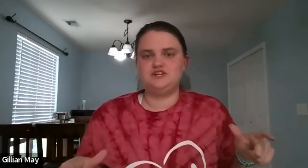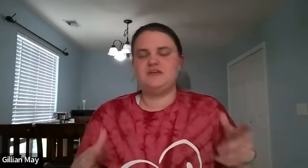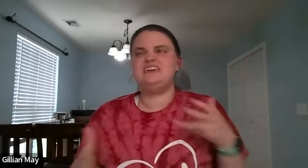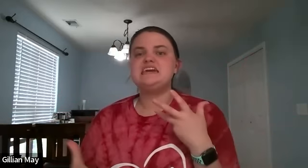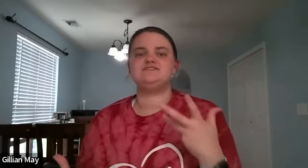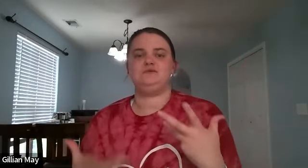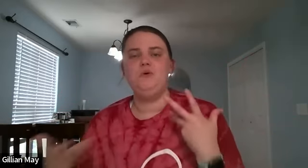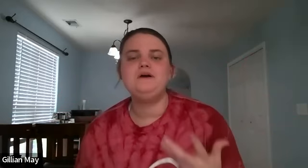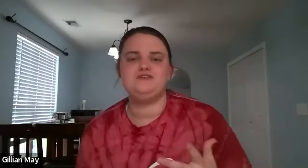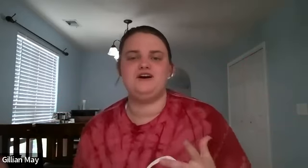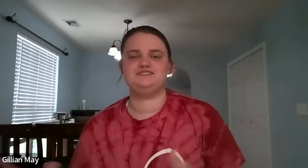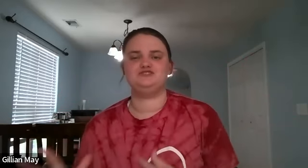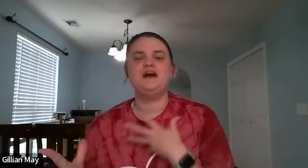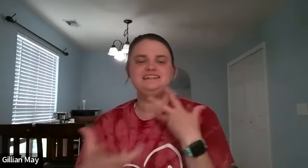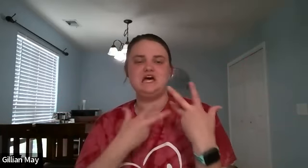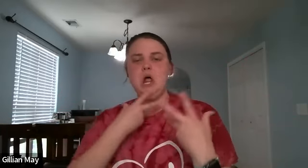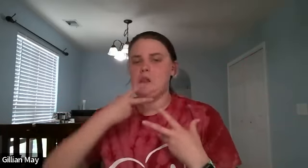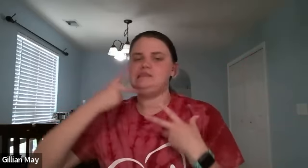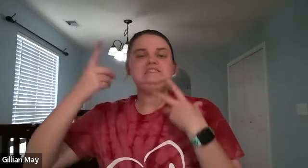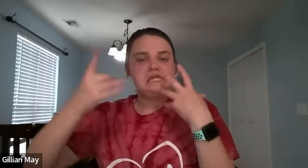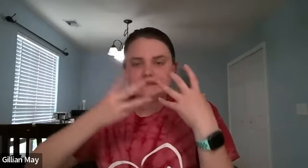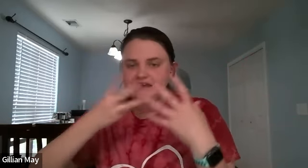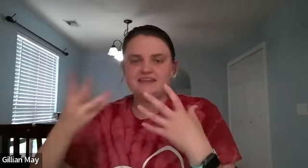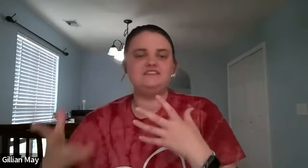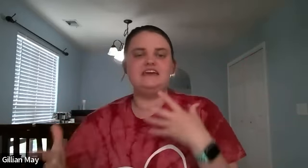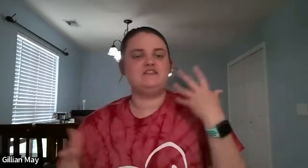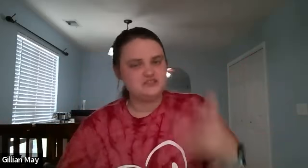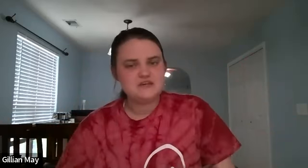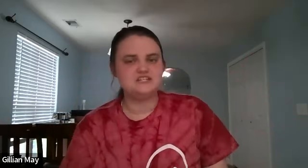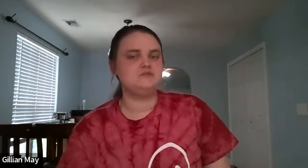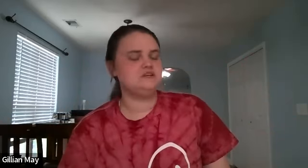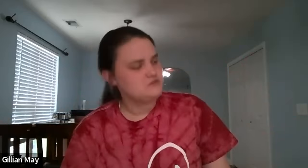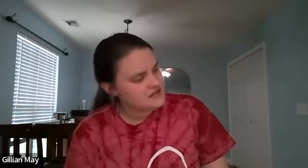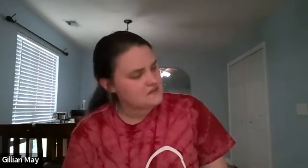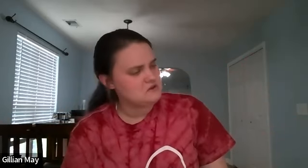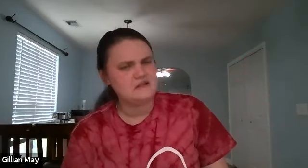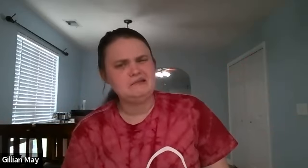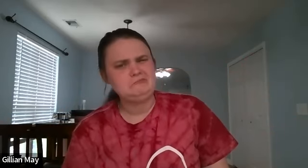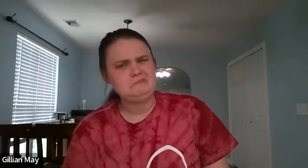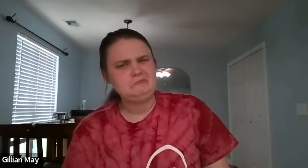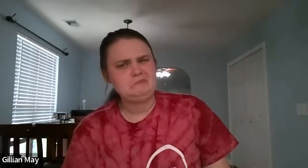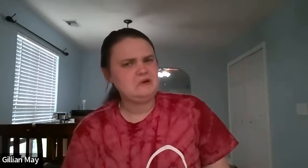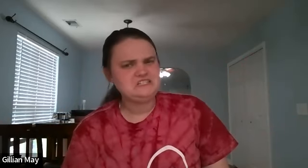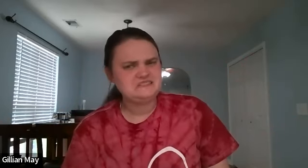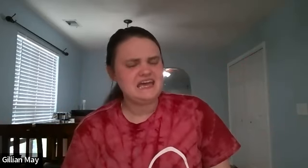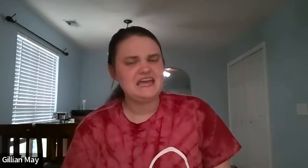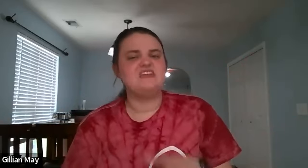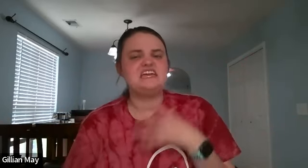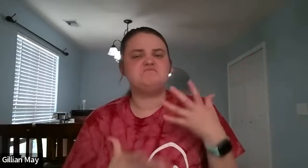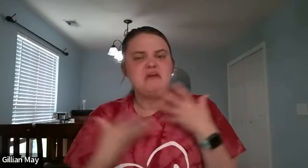They can't get their point across. They're trying to, and they do that to you, and you look at them and you're like, what'd you say? And they get